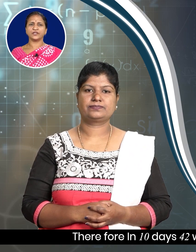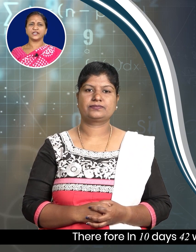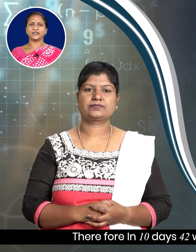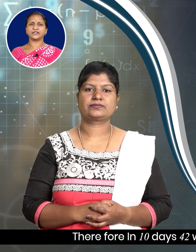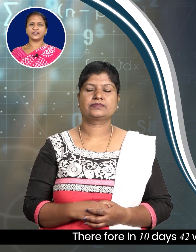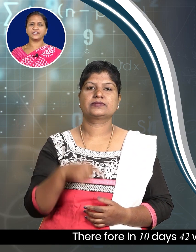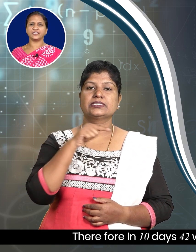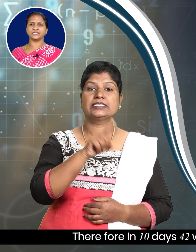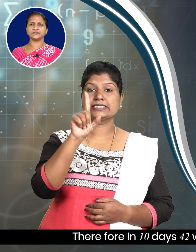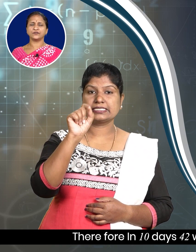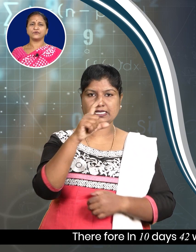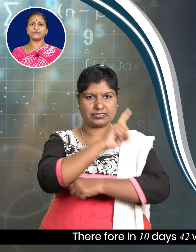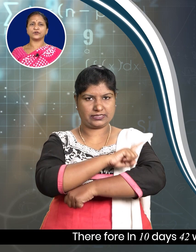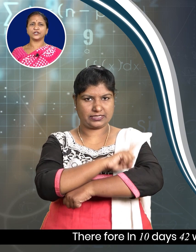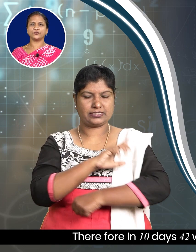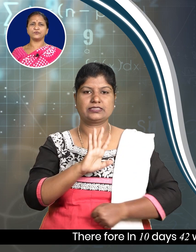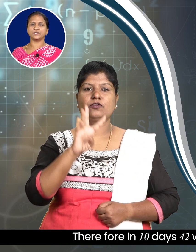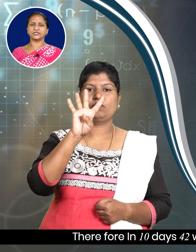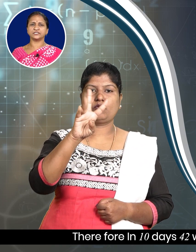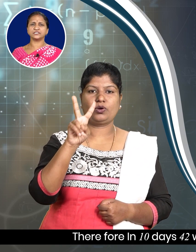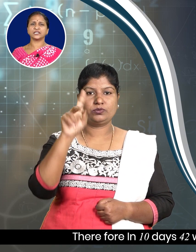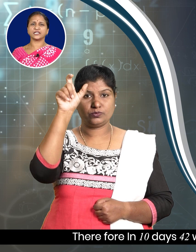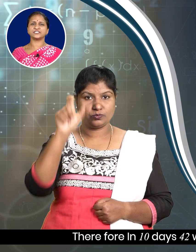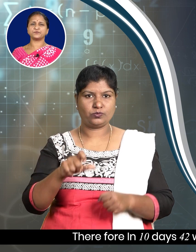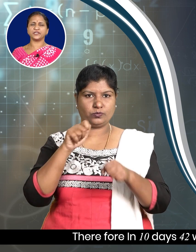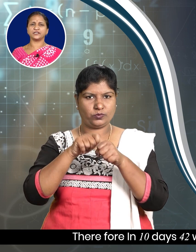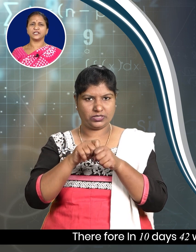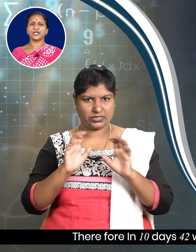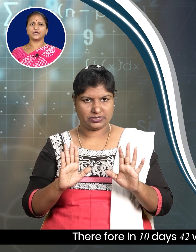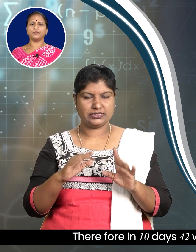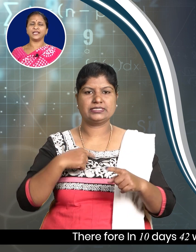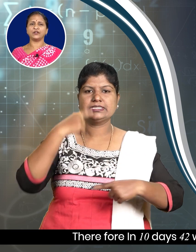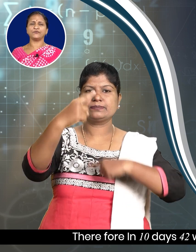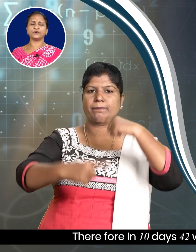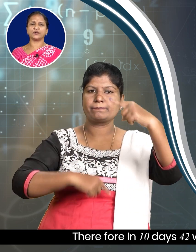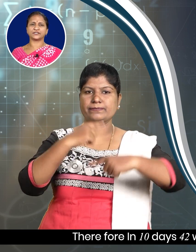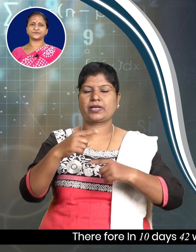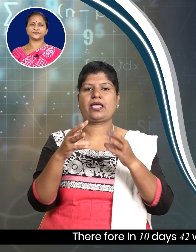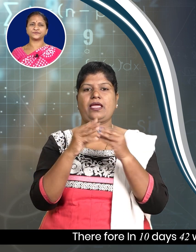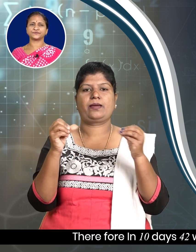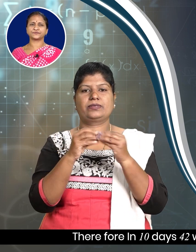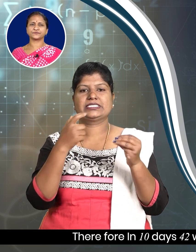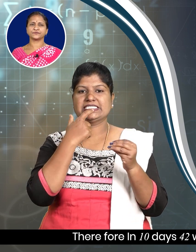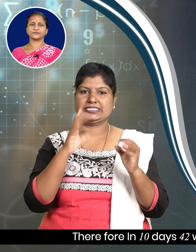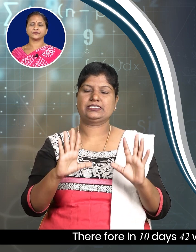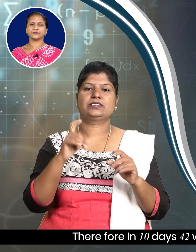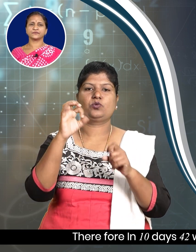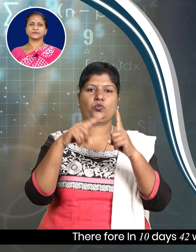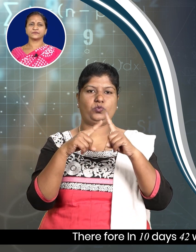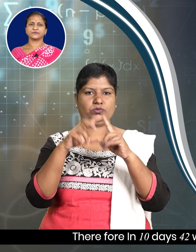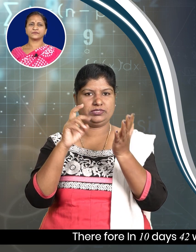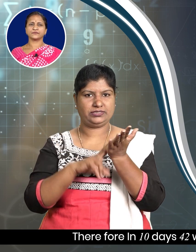Therefore, in 10 days, 42 workers can spin a bale of cotton.